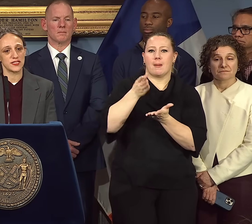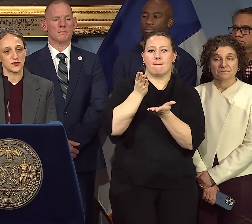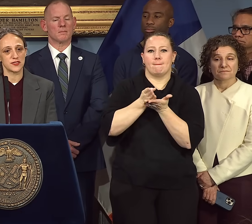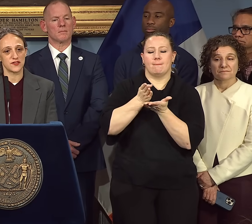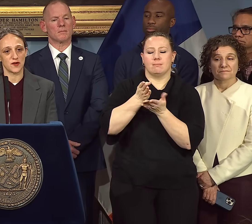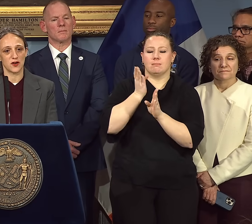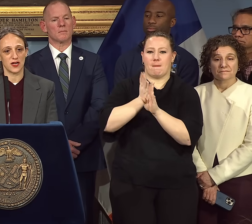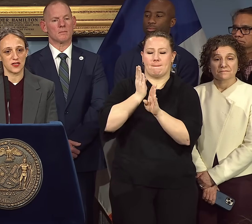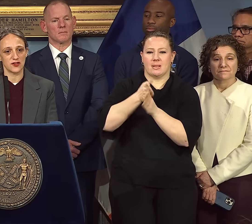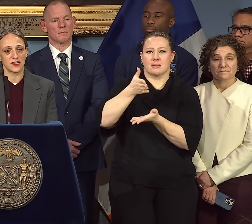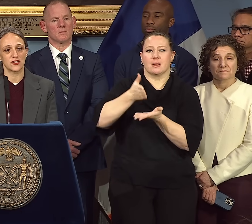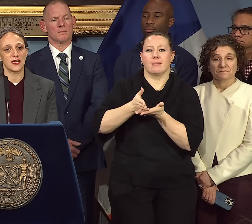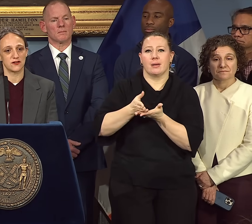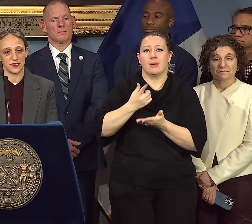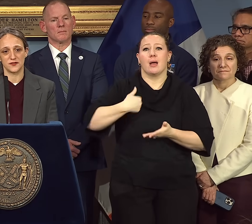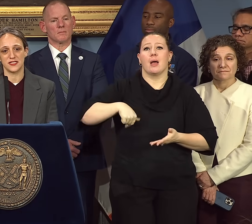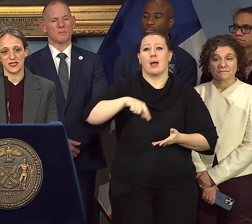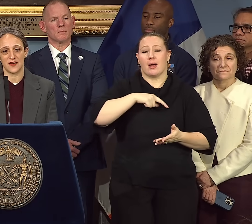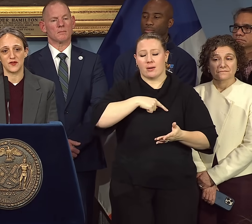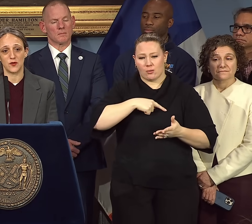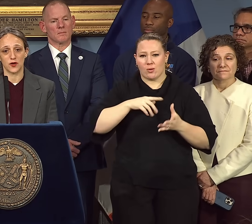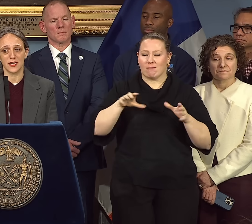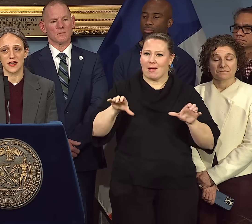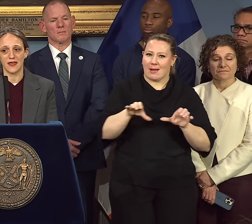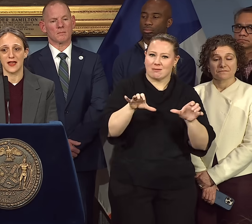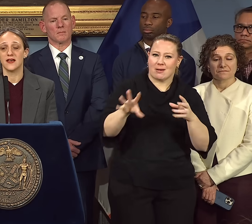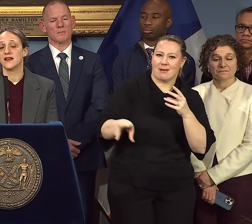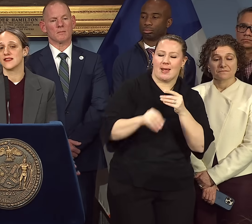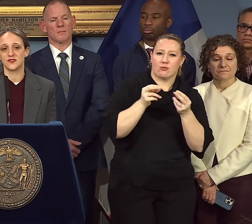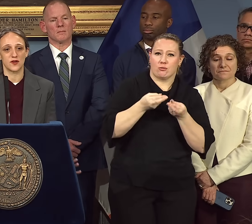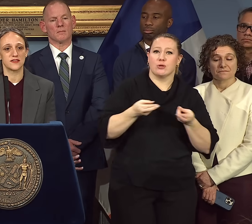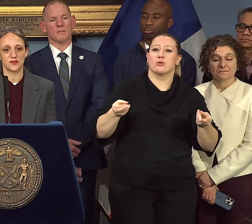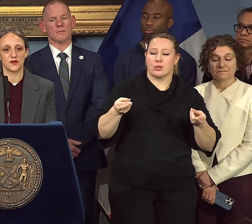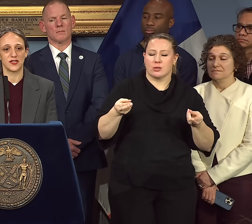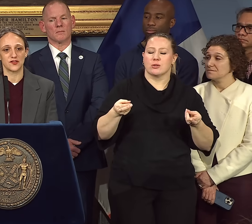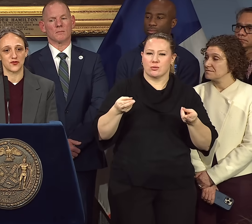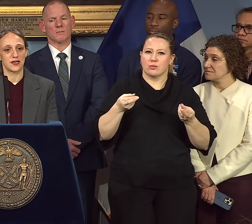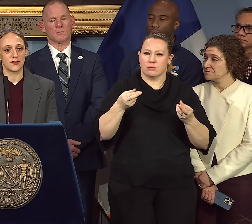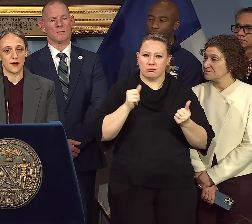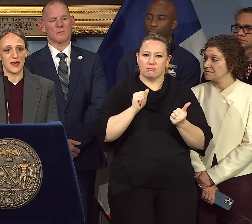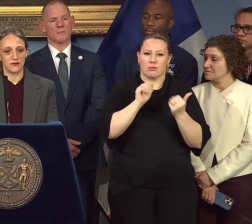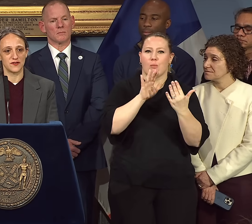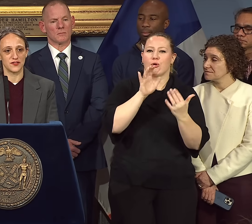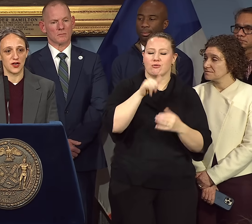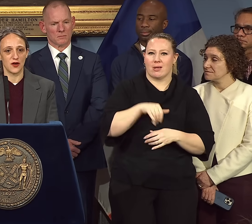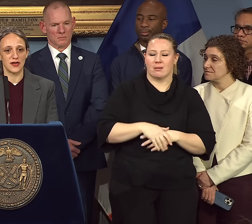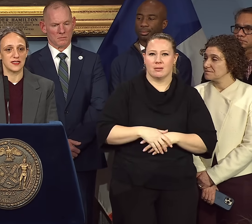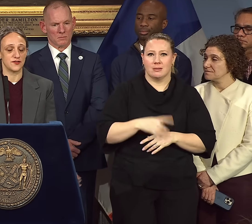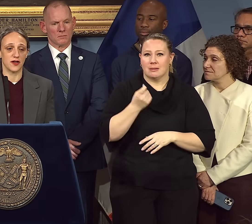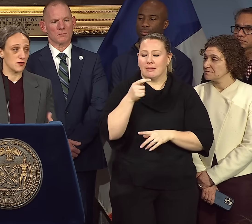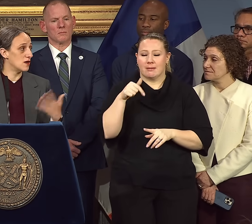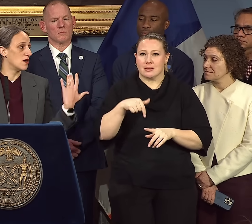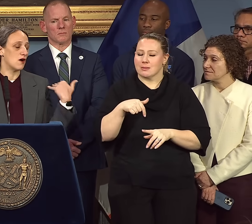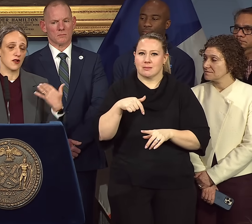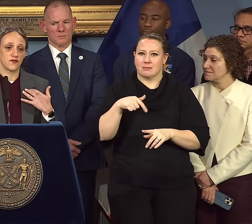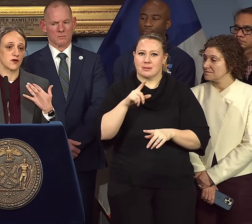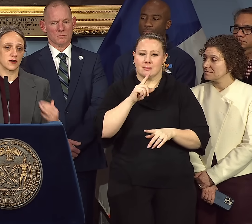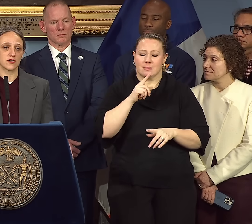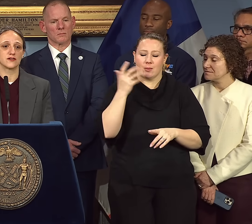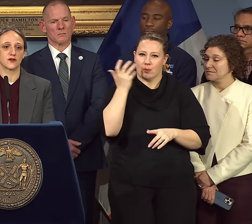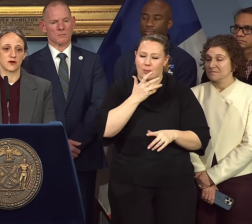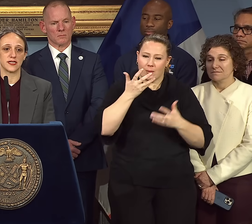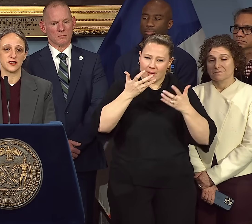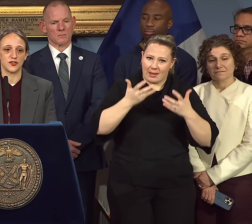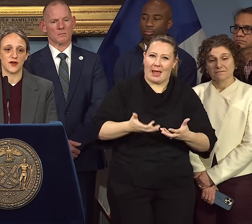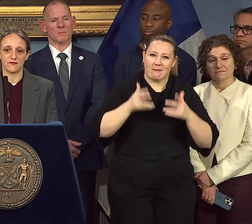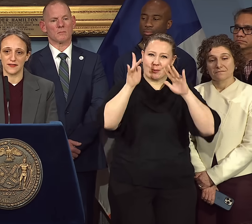extra resources from our contractor and our DOT staff to be working on that. This was sort of an extraordinary amount of snow, and as you know, all of our